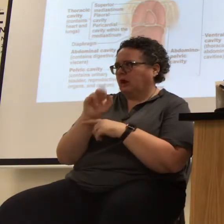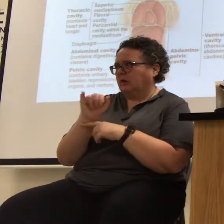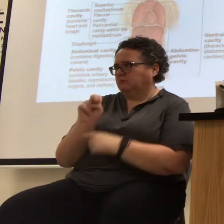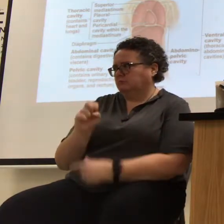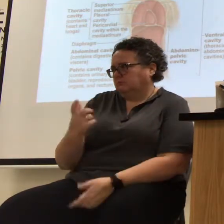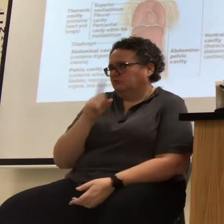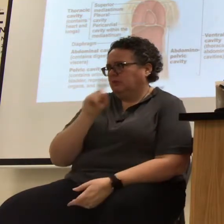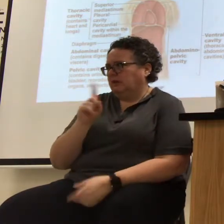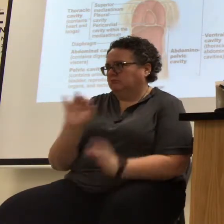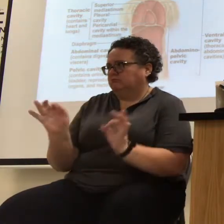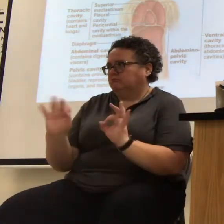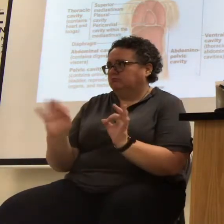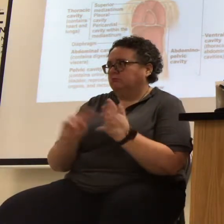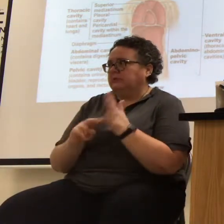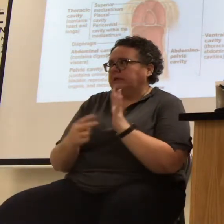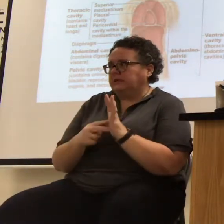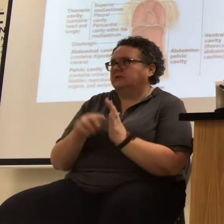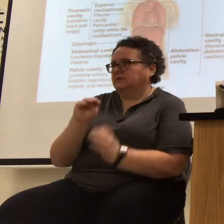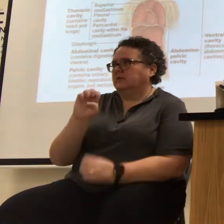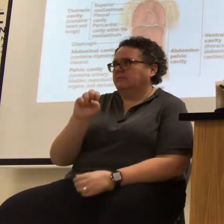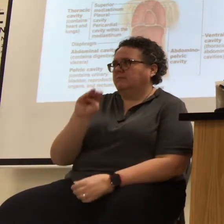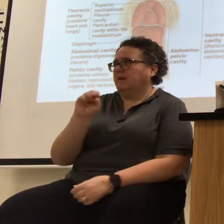means membrane.